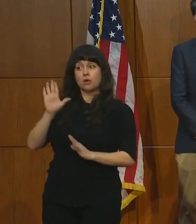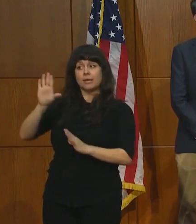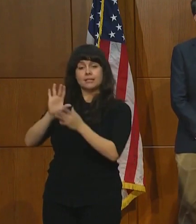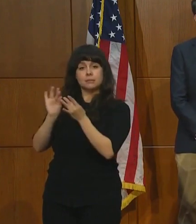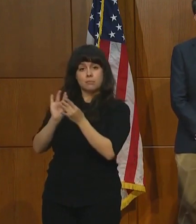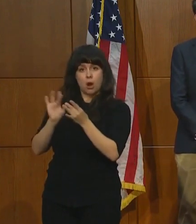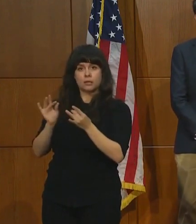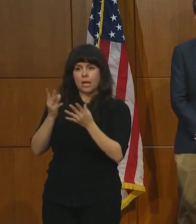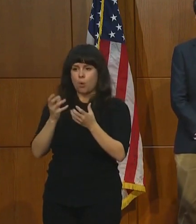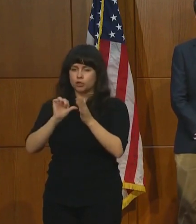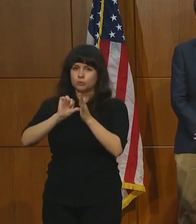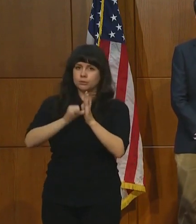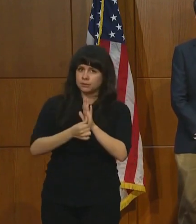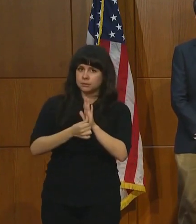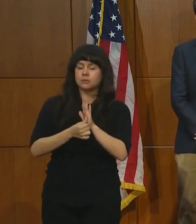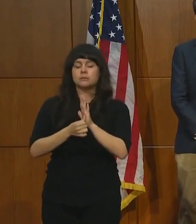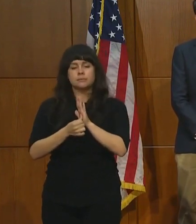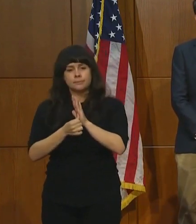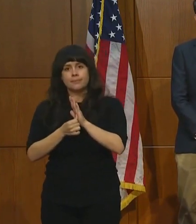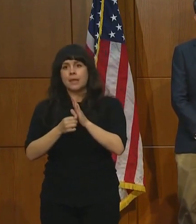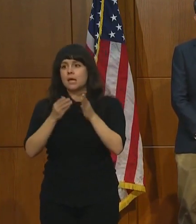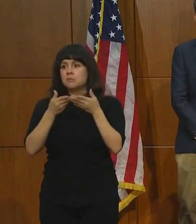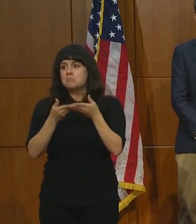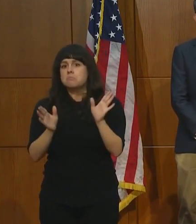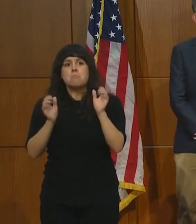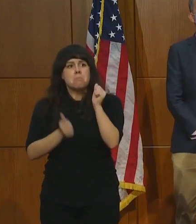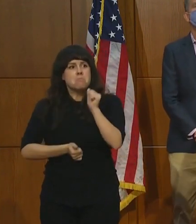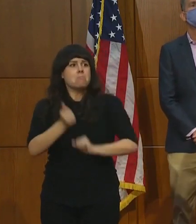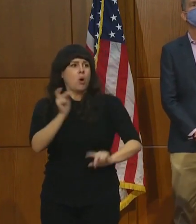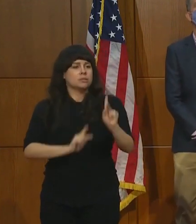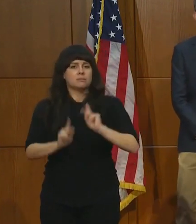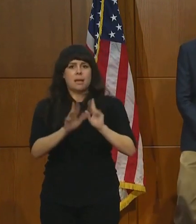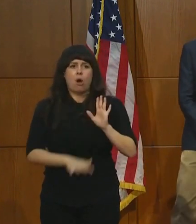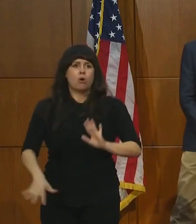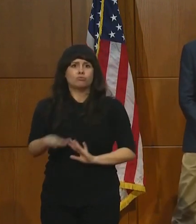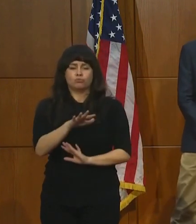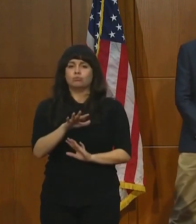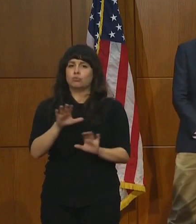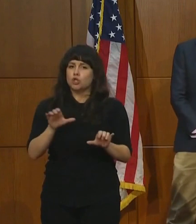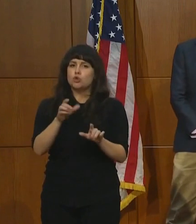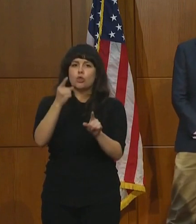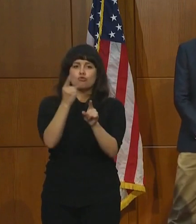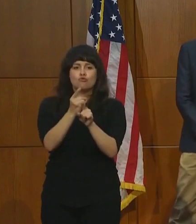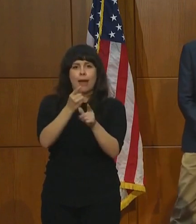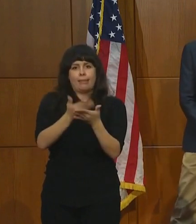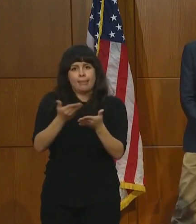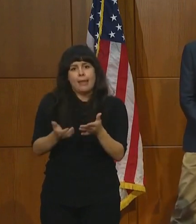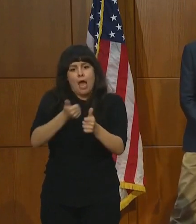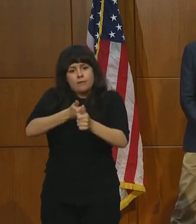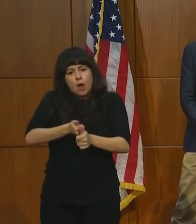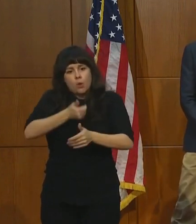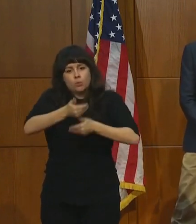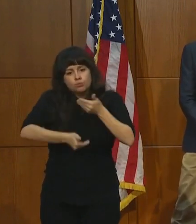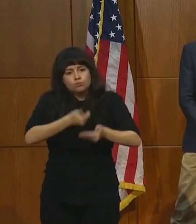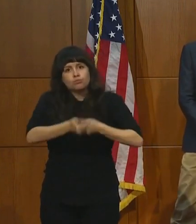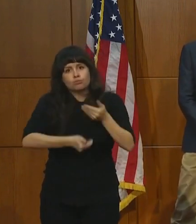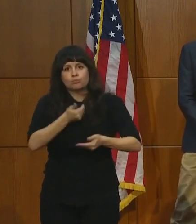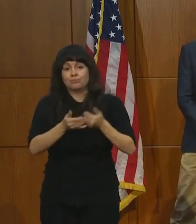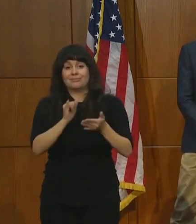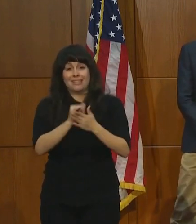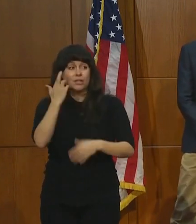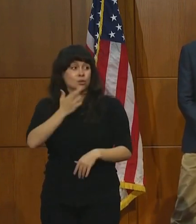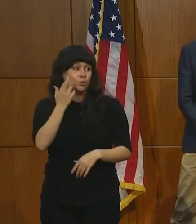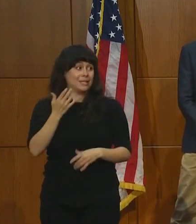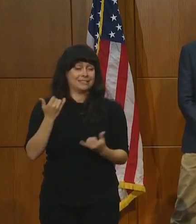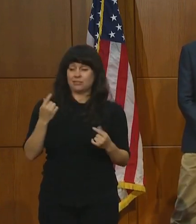remarks, which is that the overwhelming majority of people in the Commonwealth have been doing the right thing. That's how come we've been as successful as